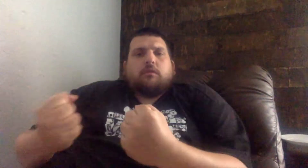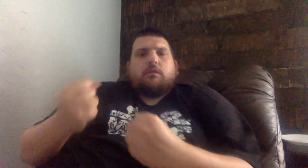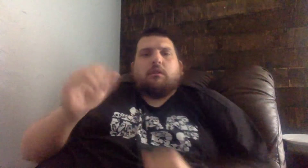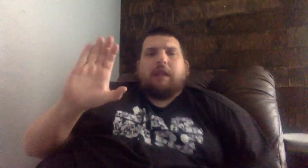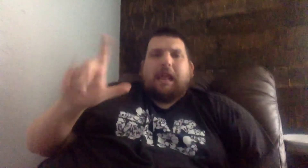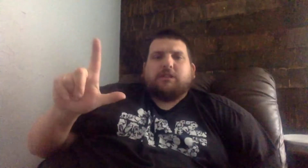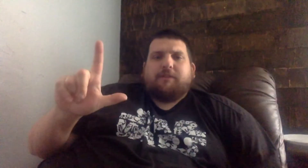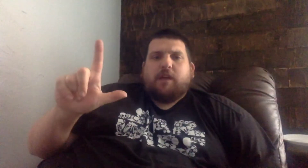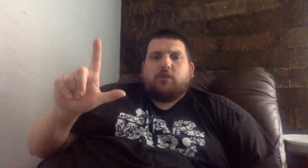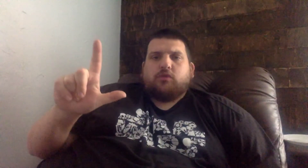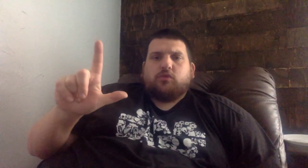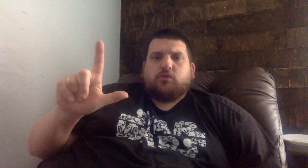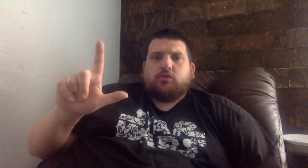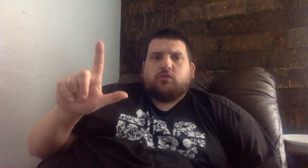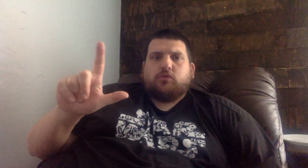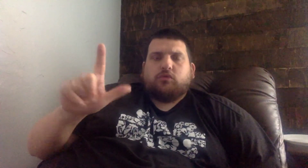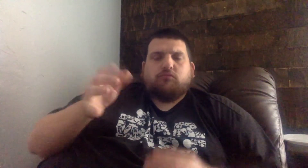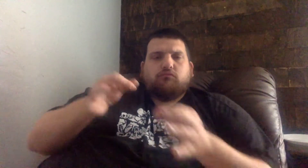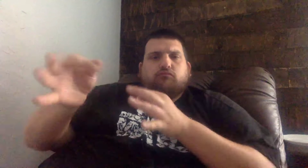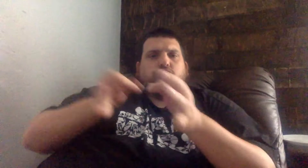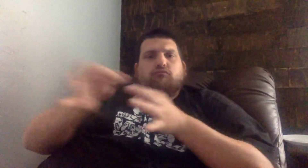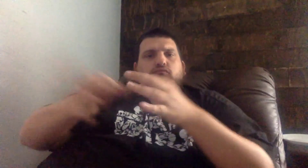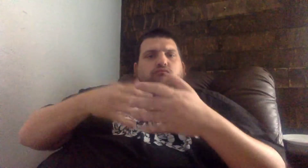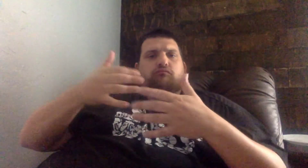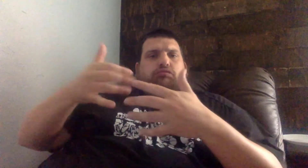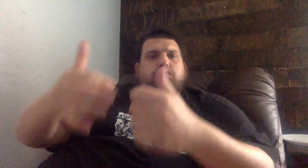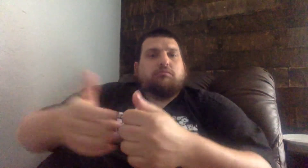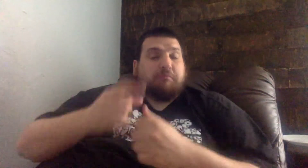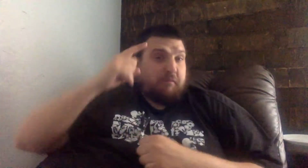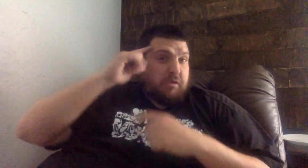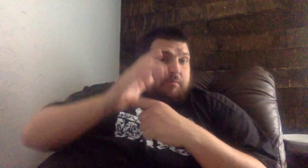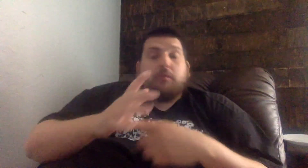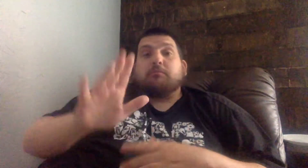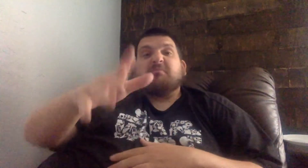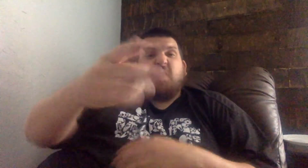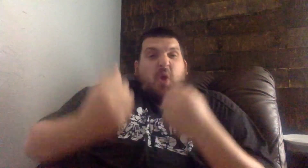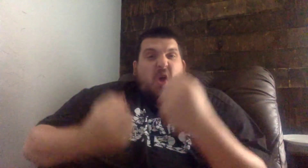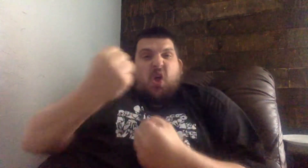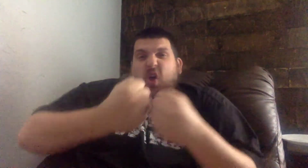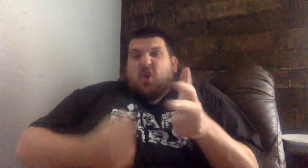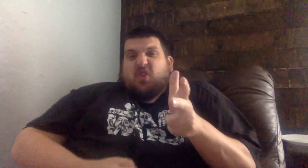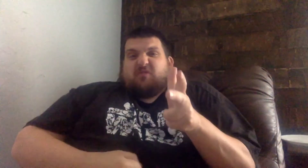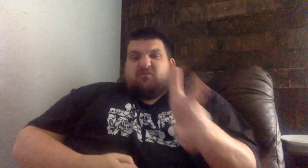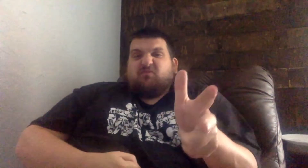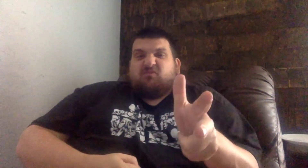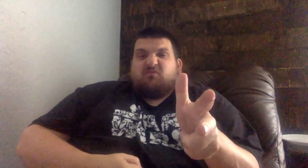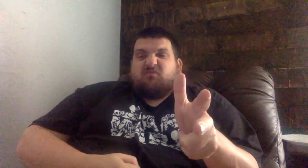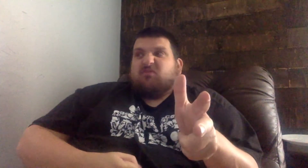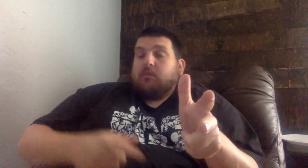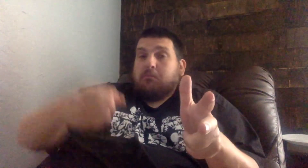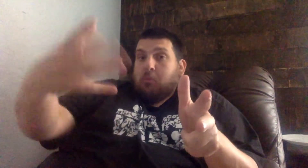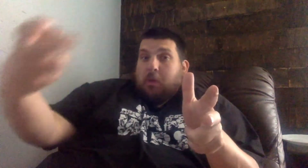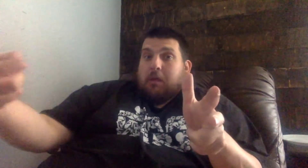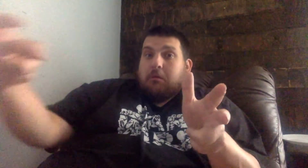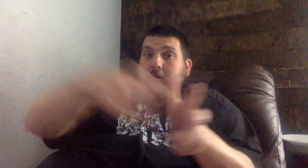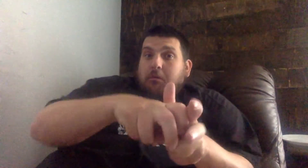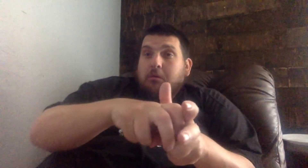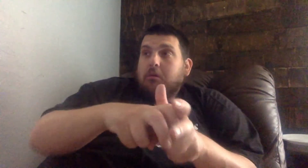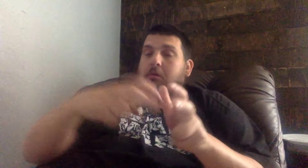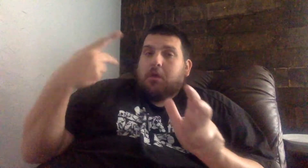and then you can use the classifier to continue describing it. For example, a car is here and